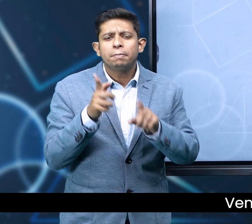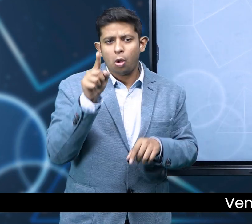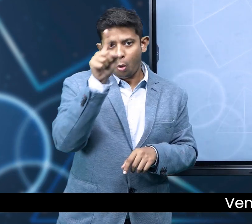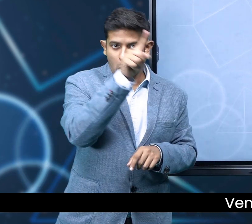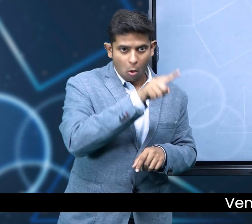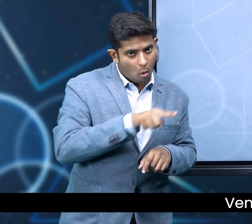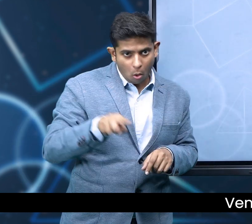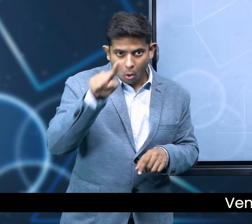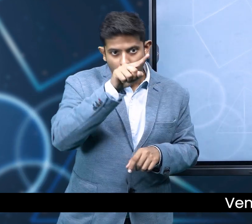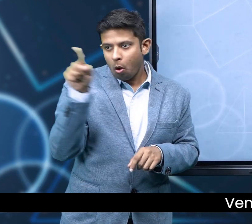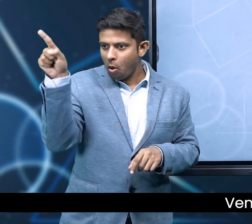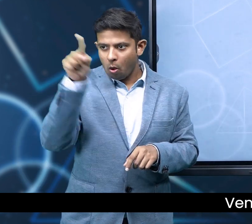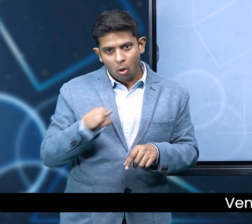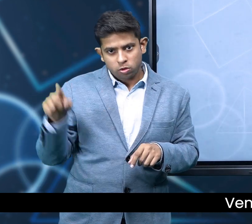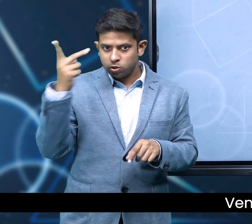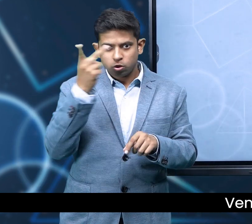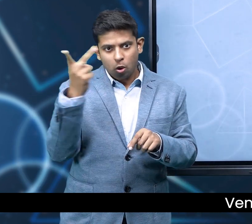Venn diagram,